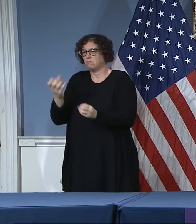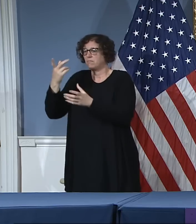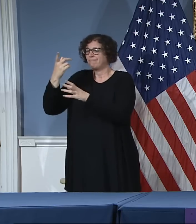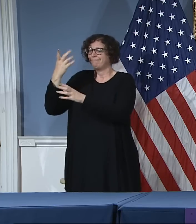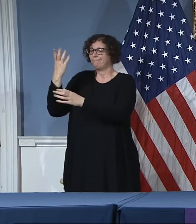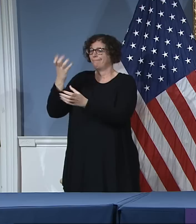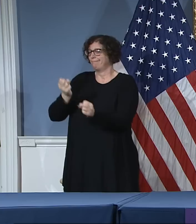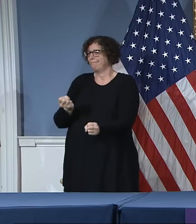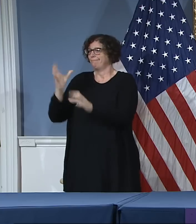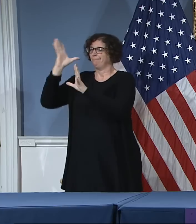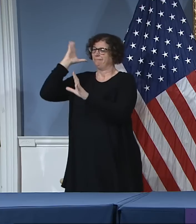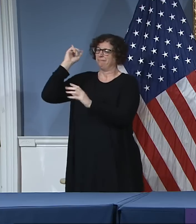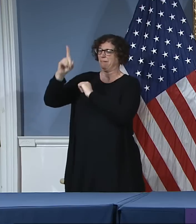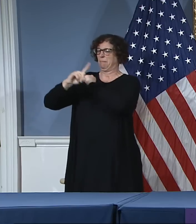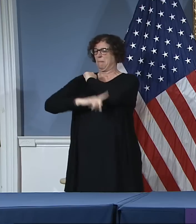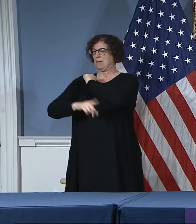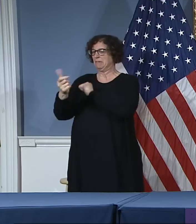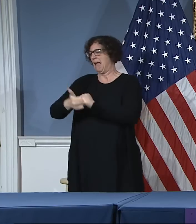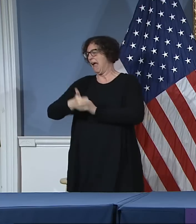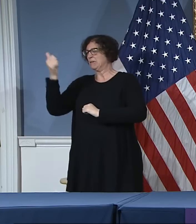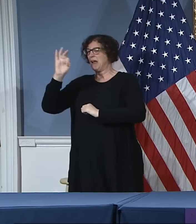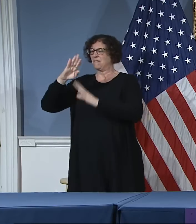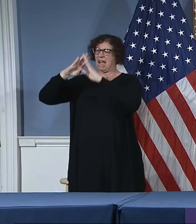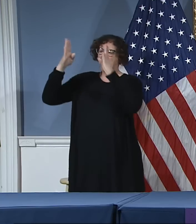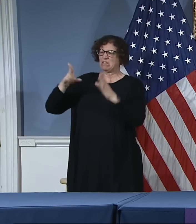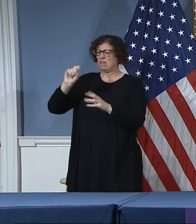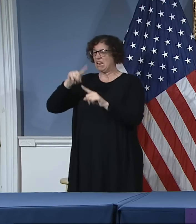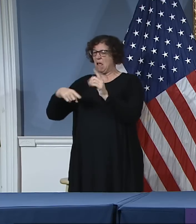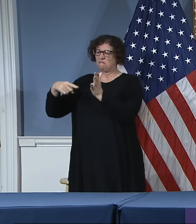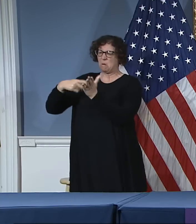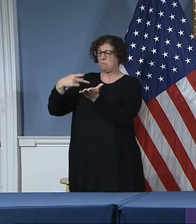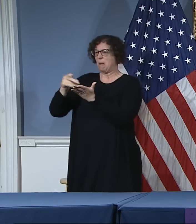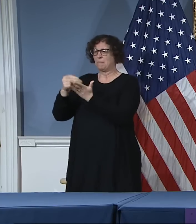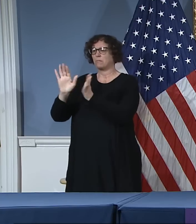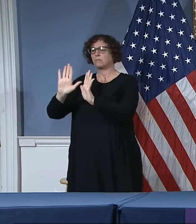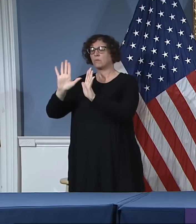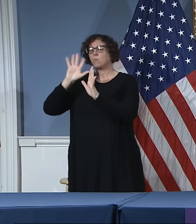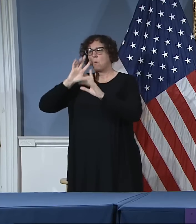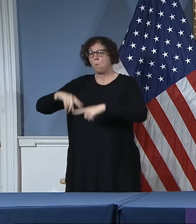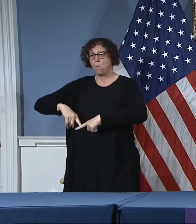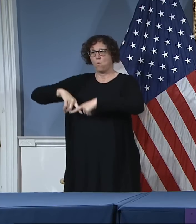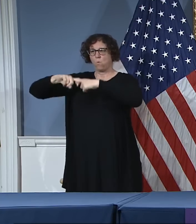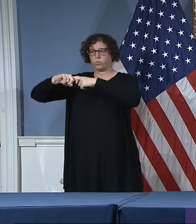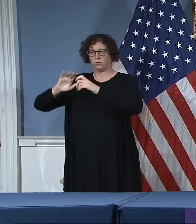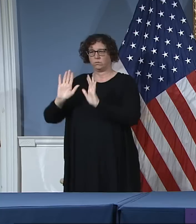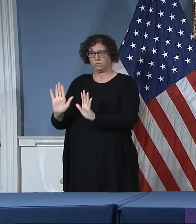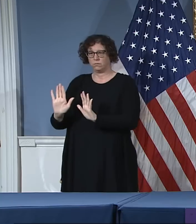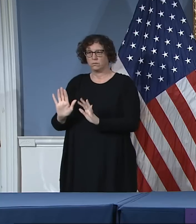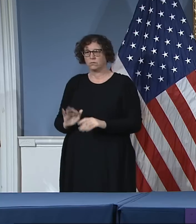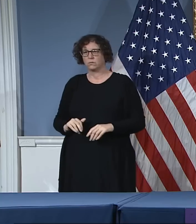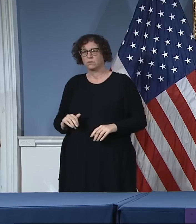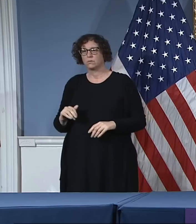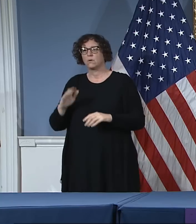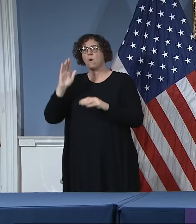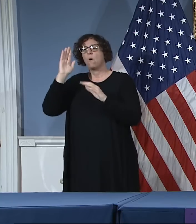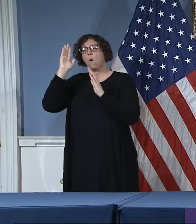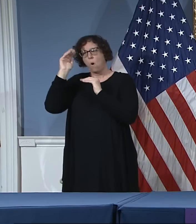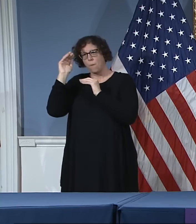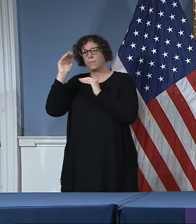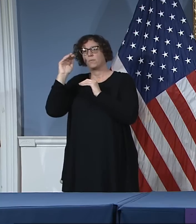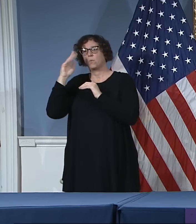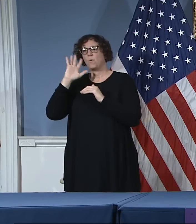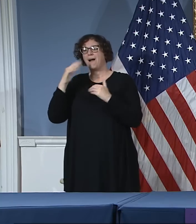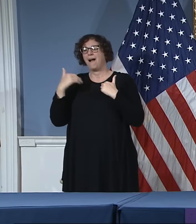a steady supply of food, and that will at least get us a fair amount along the way. And I remind people, in terms of health